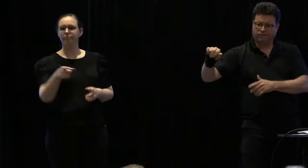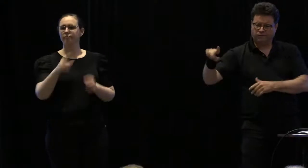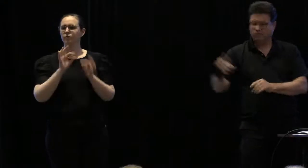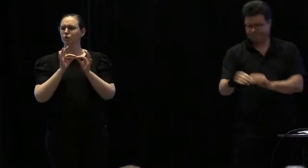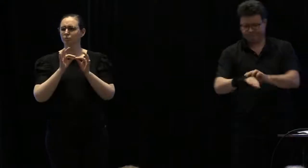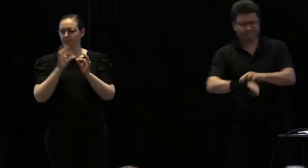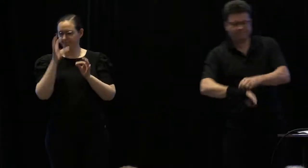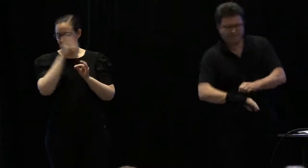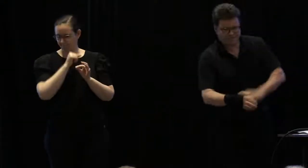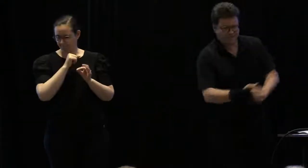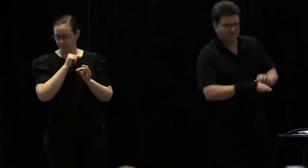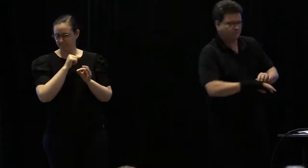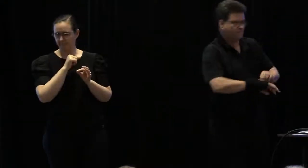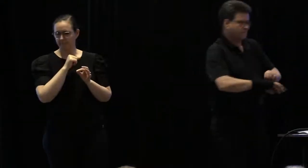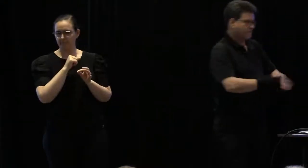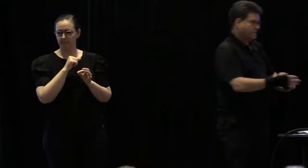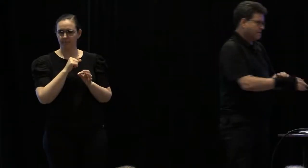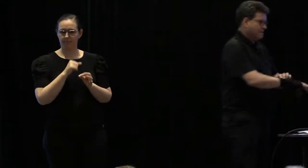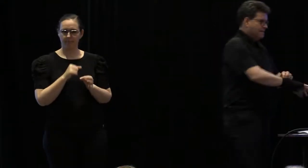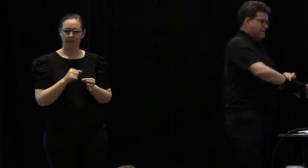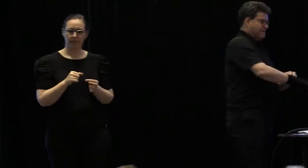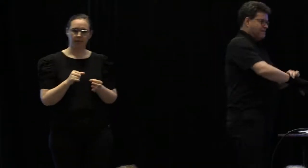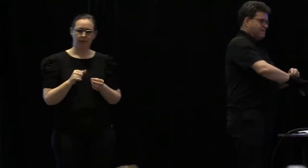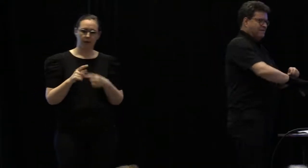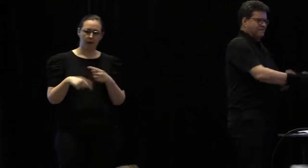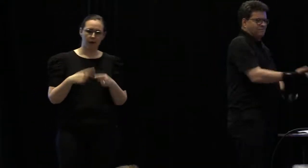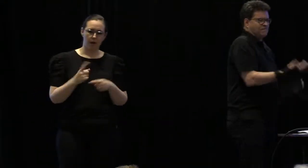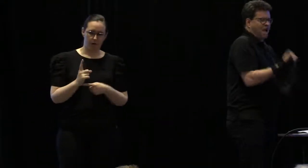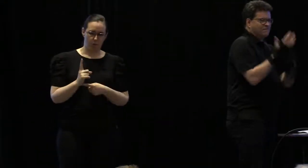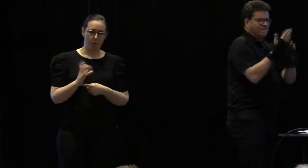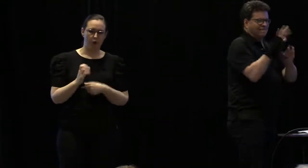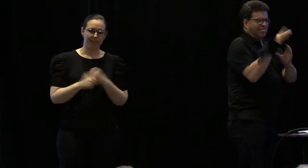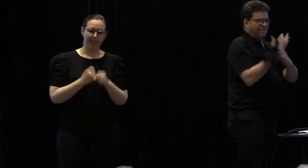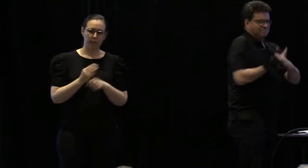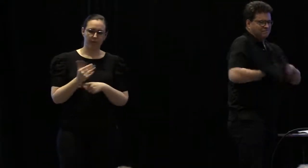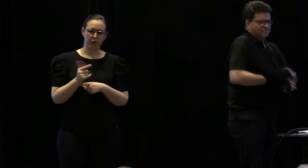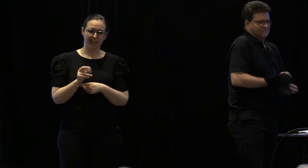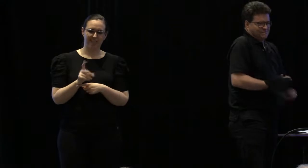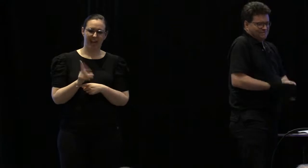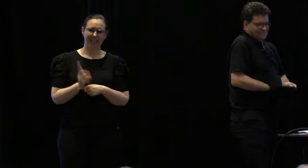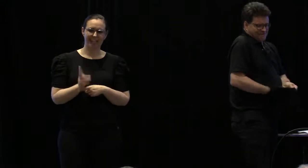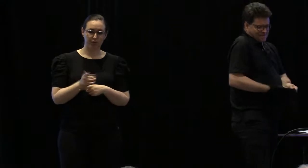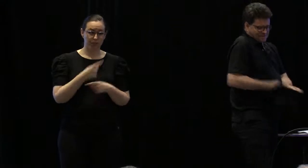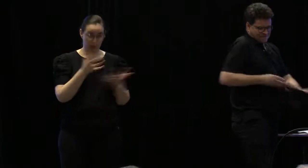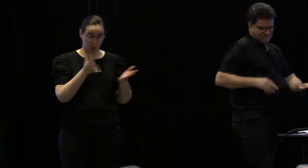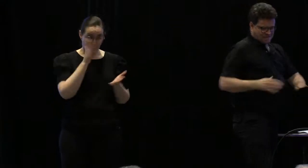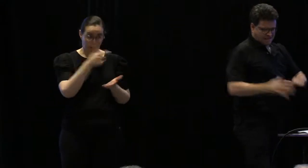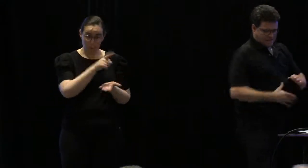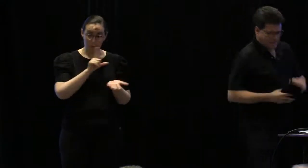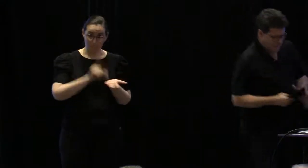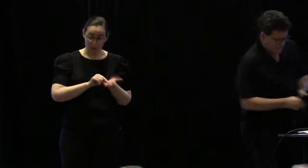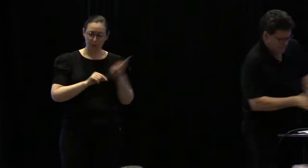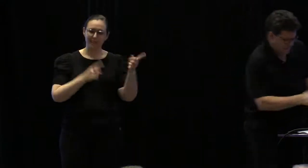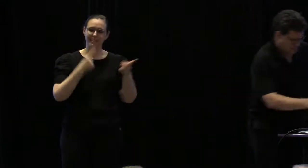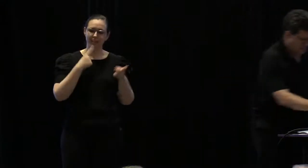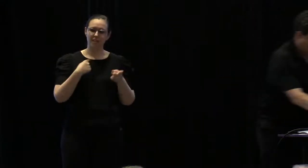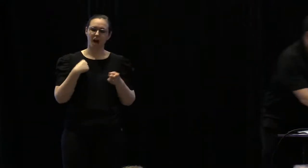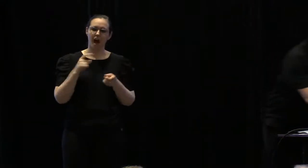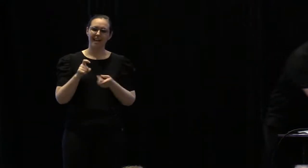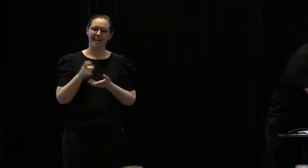So Leonor had written a book of the history of GP. The 100-year history.